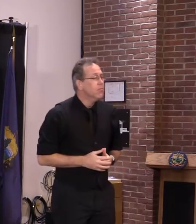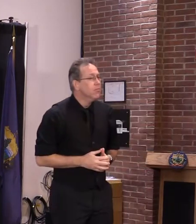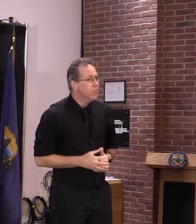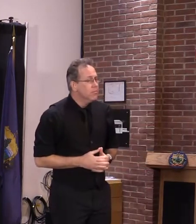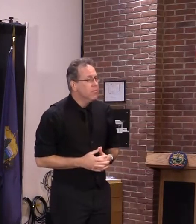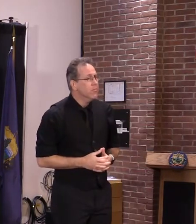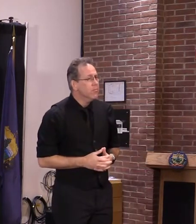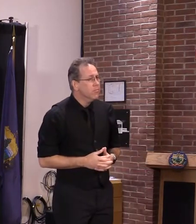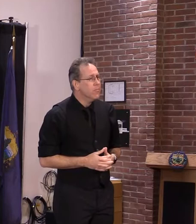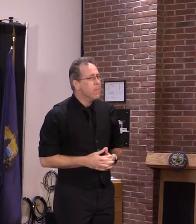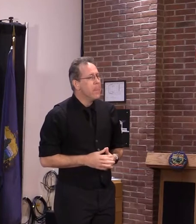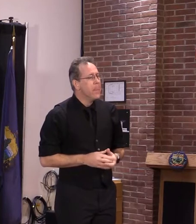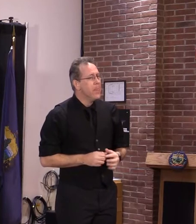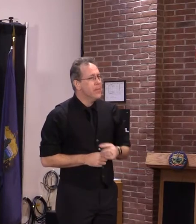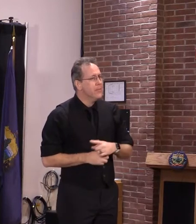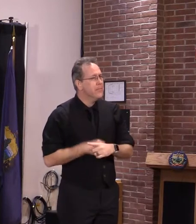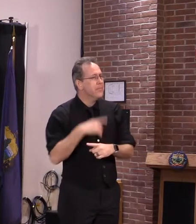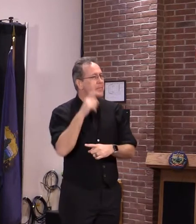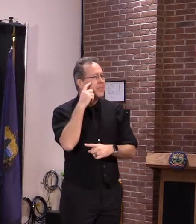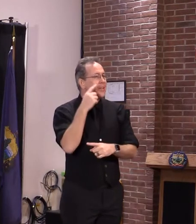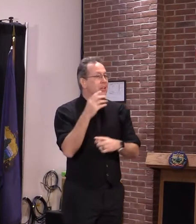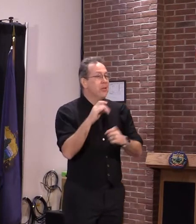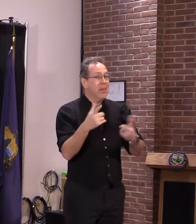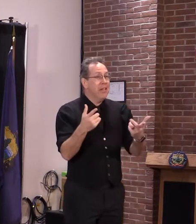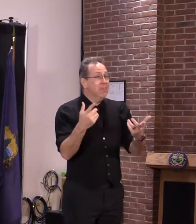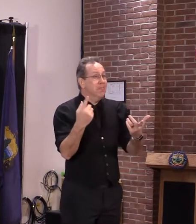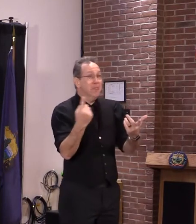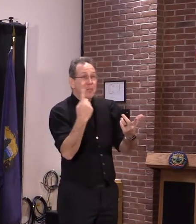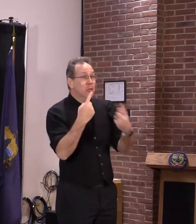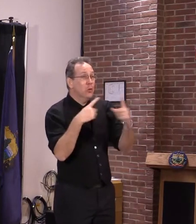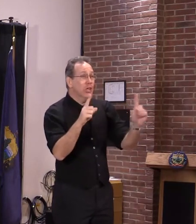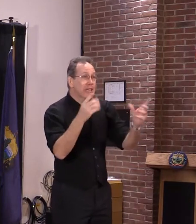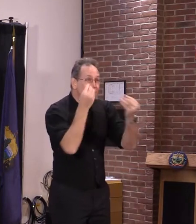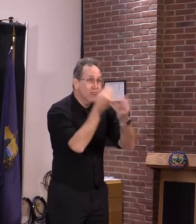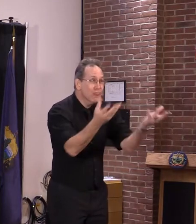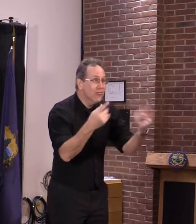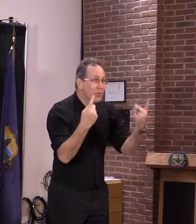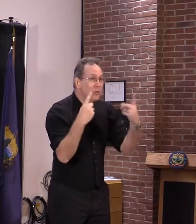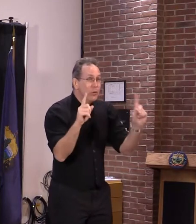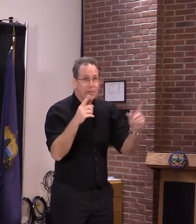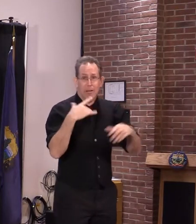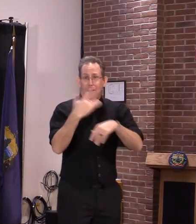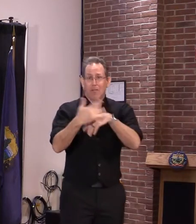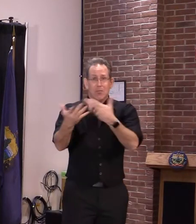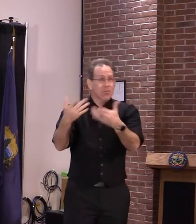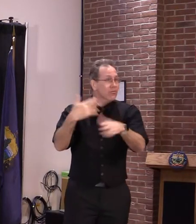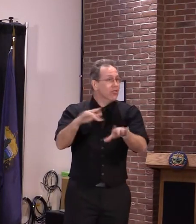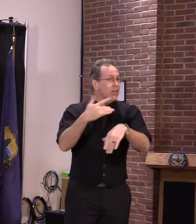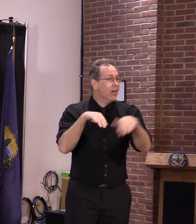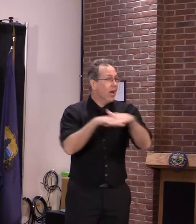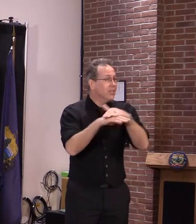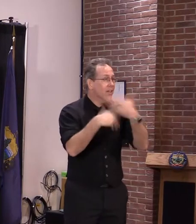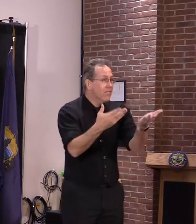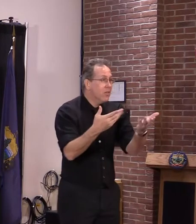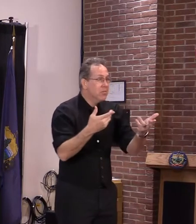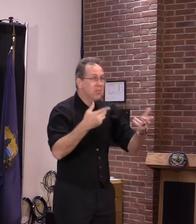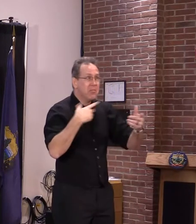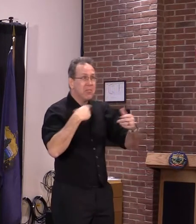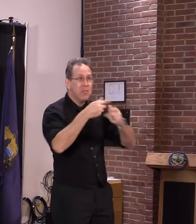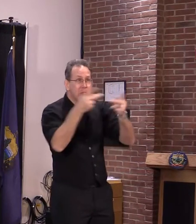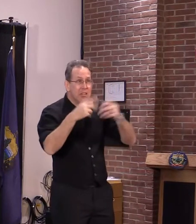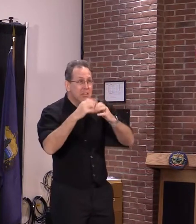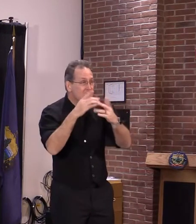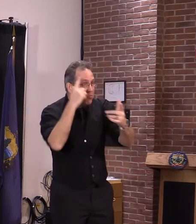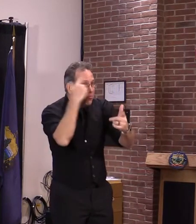Well, I think something is working. I don't know if they're listening to us or they're just doing the right thing, but we're a leader in the nation